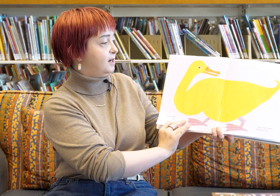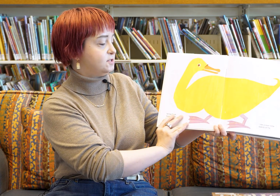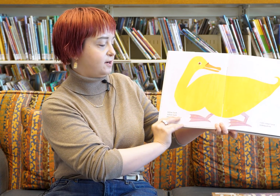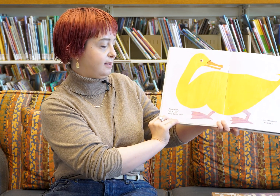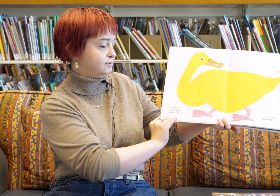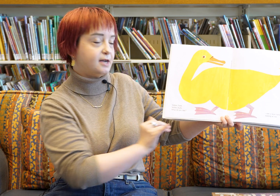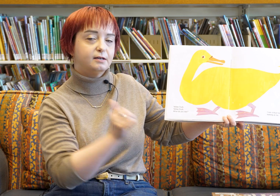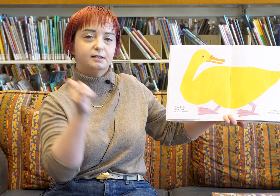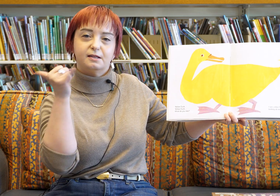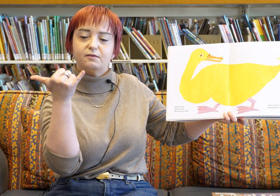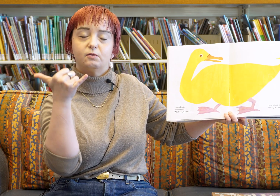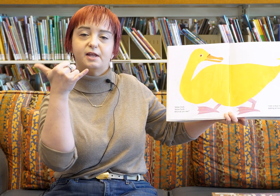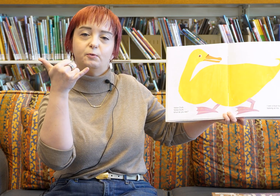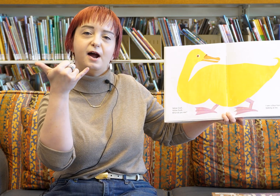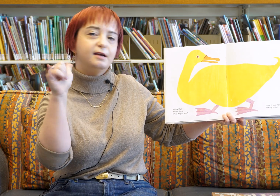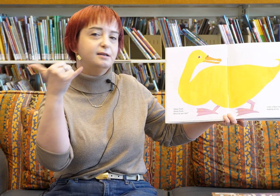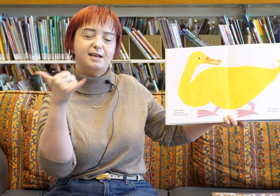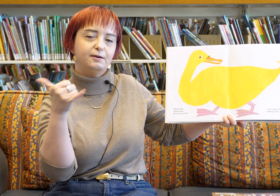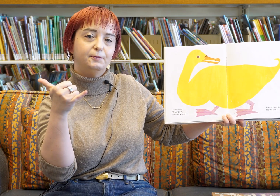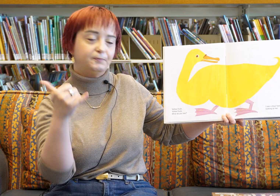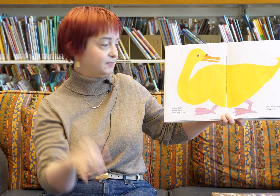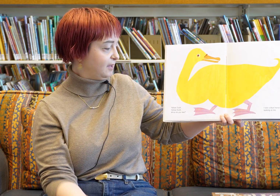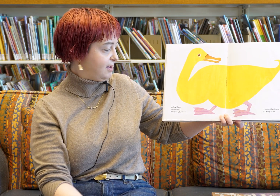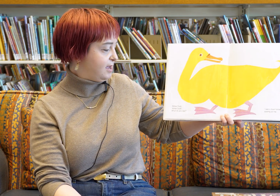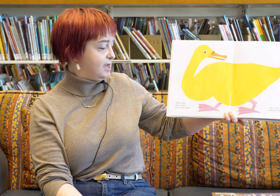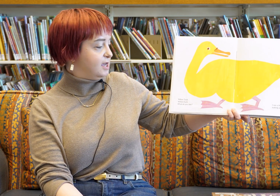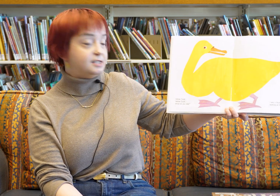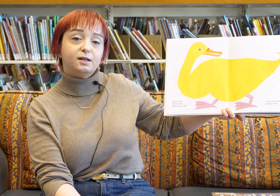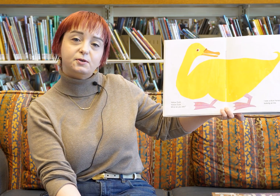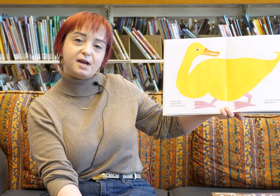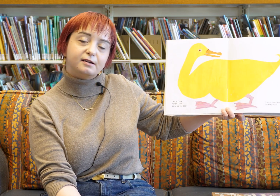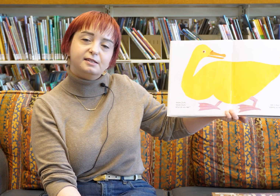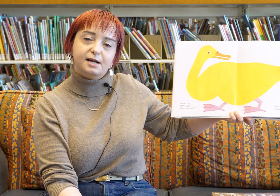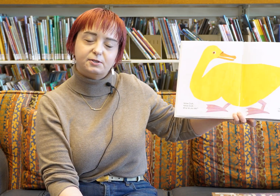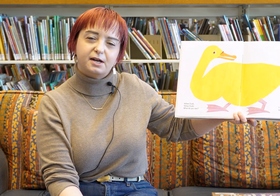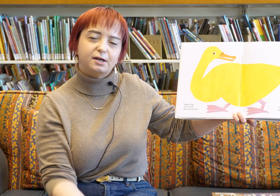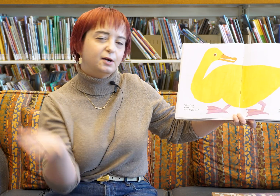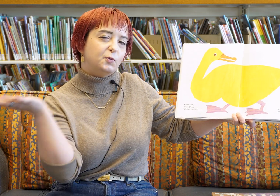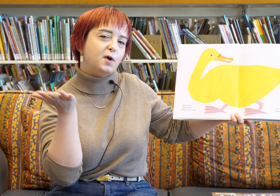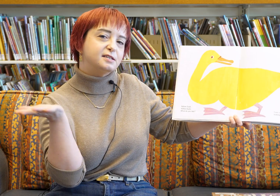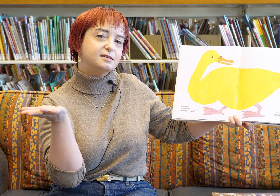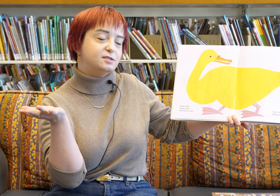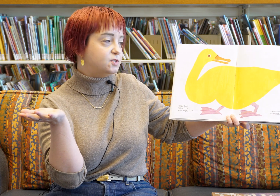Here's our yellow duck. Think of a letter Y, yellow. Yellow duck, what do you